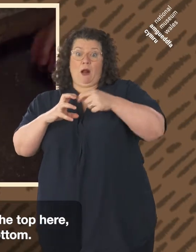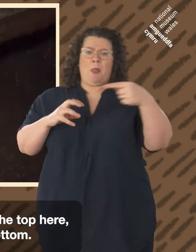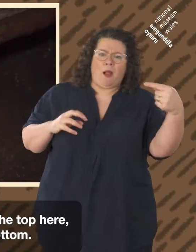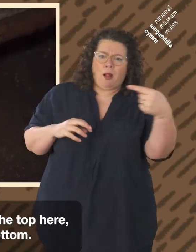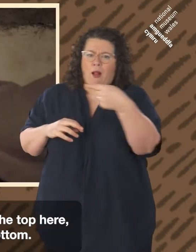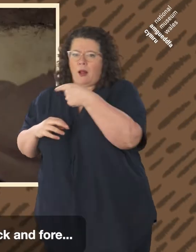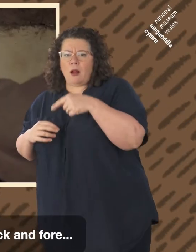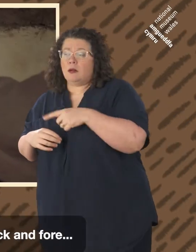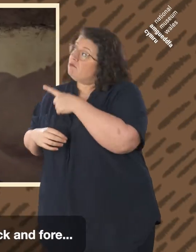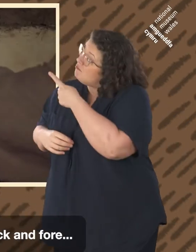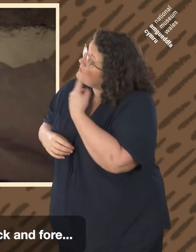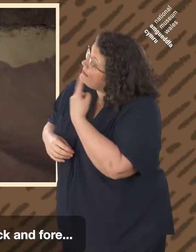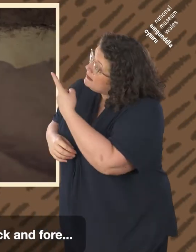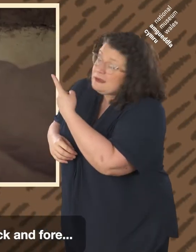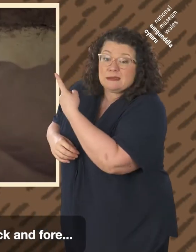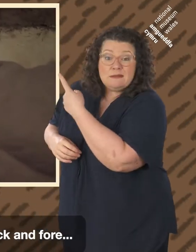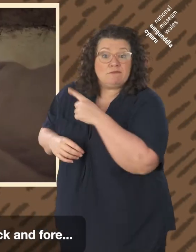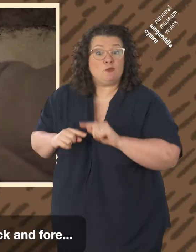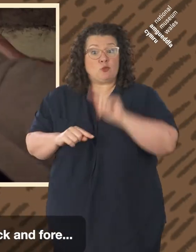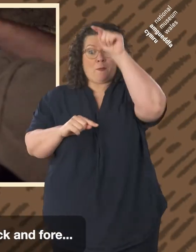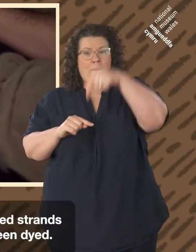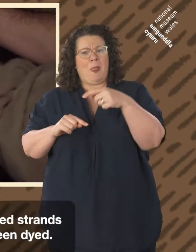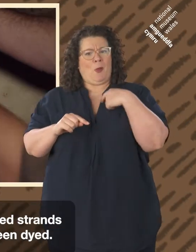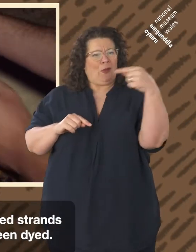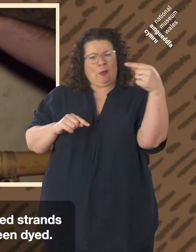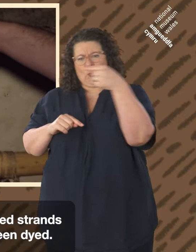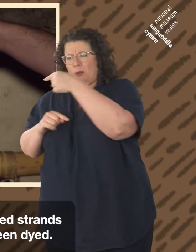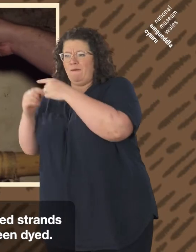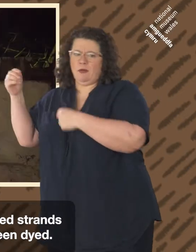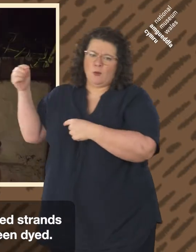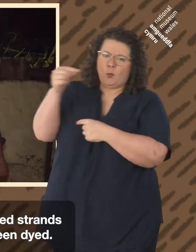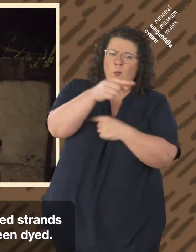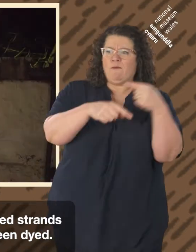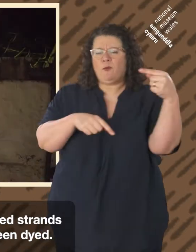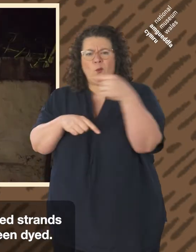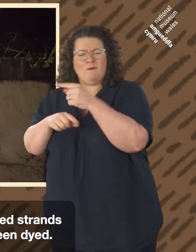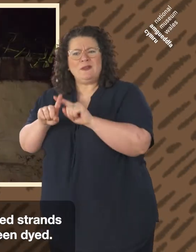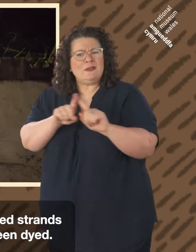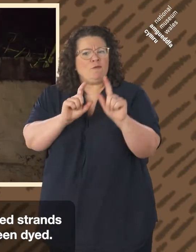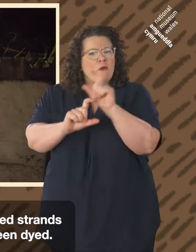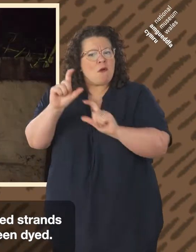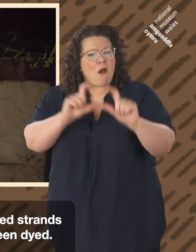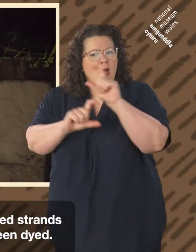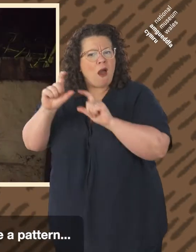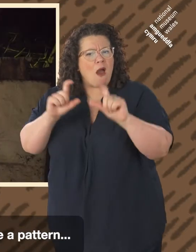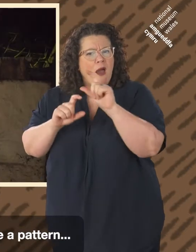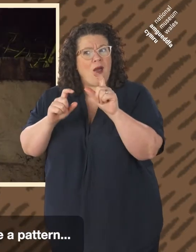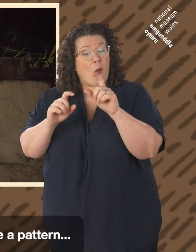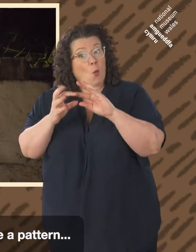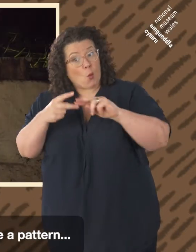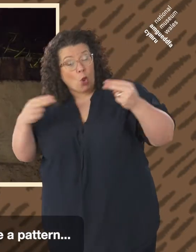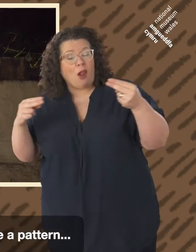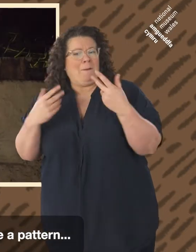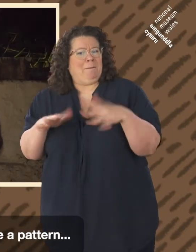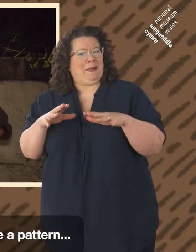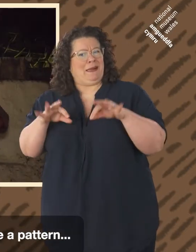bottom, and then we weave back and forth with different coloured strands of wool that have been dyed, and that